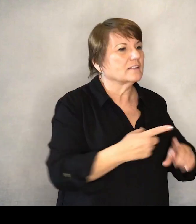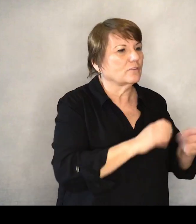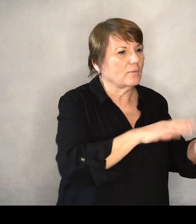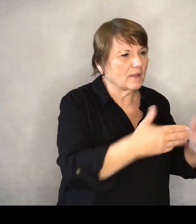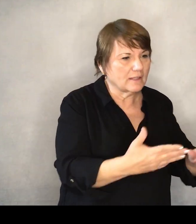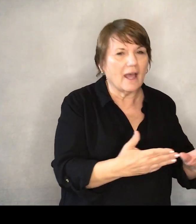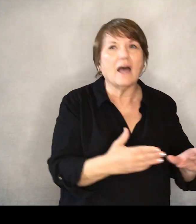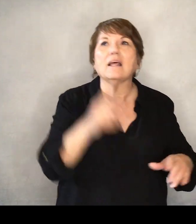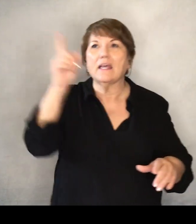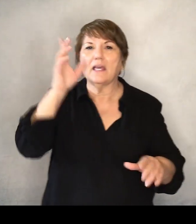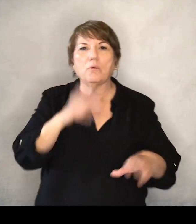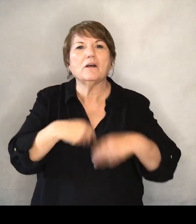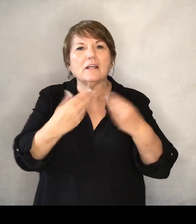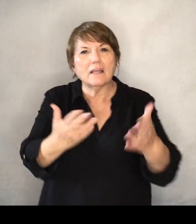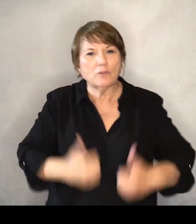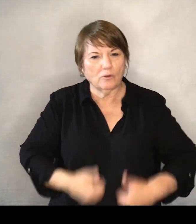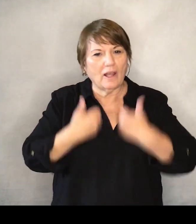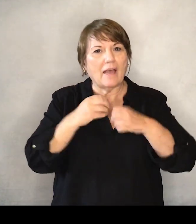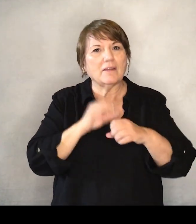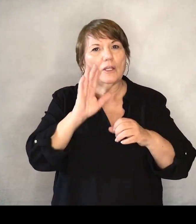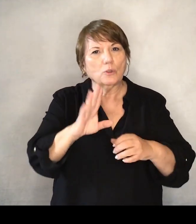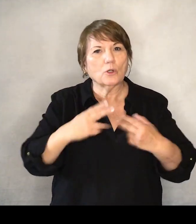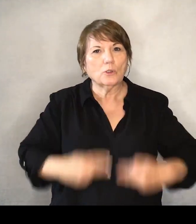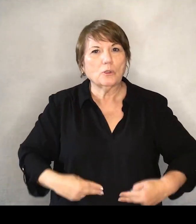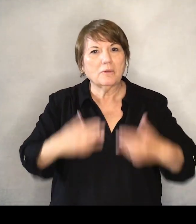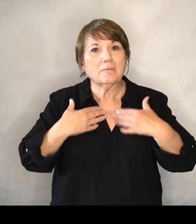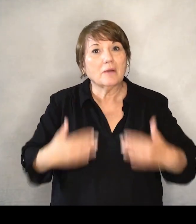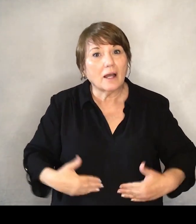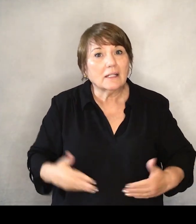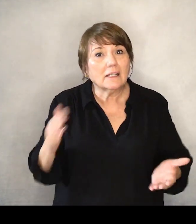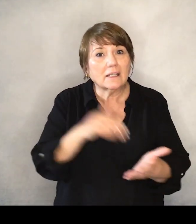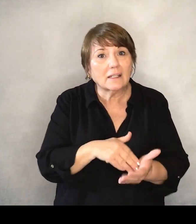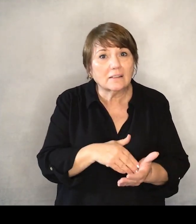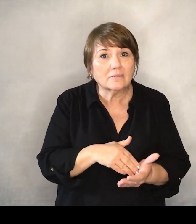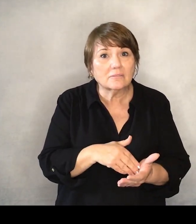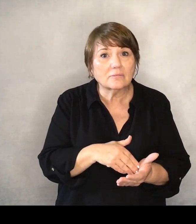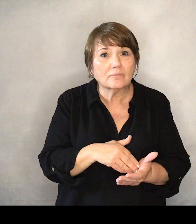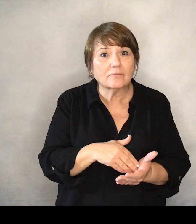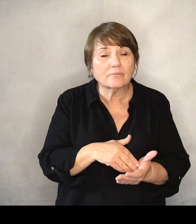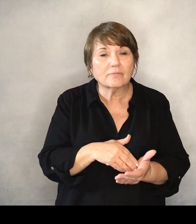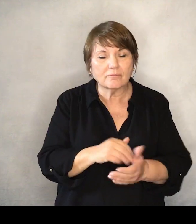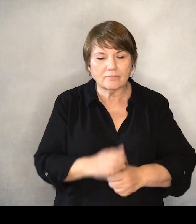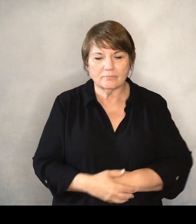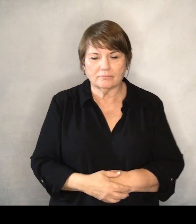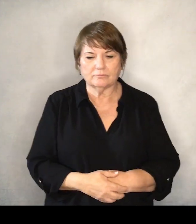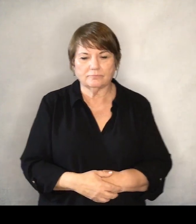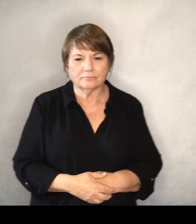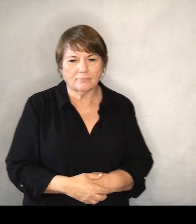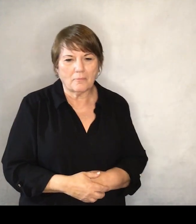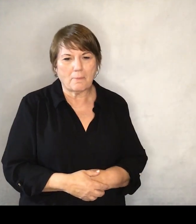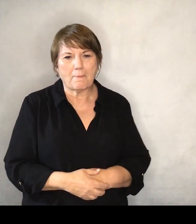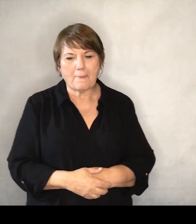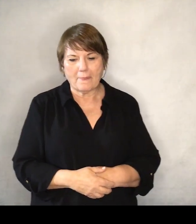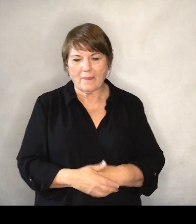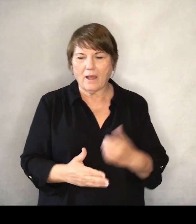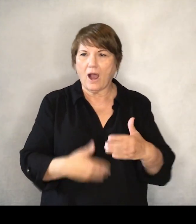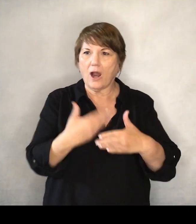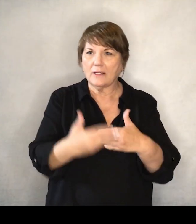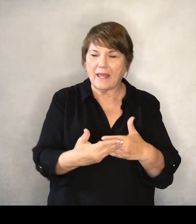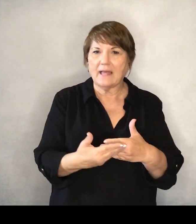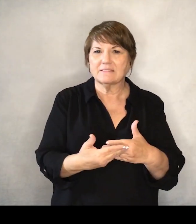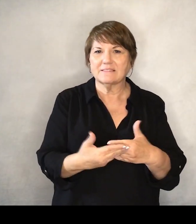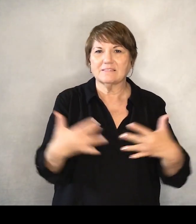to your mortal bodies." Our next acronym,